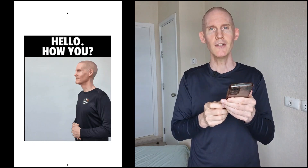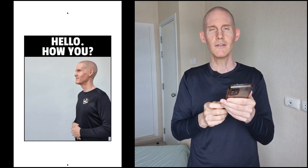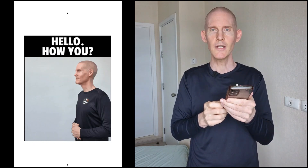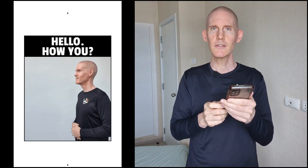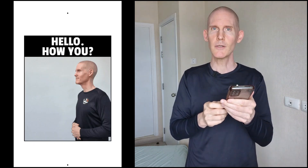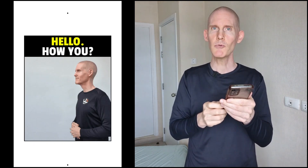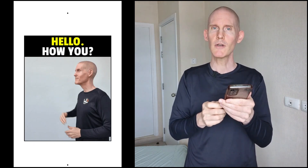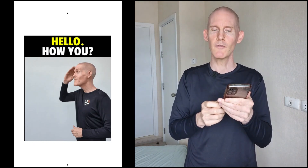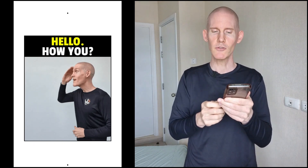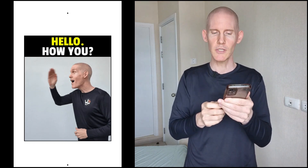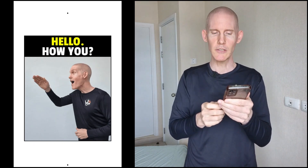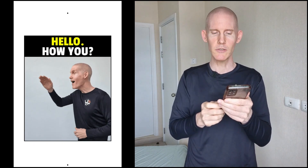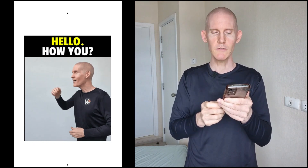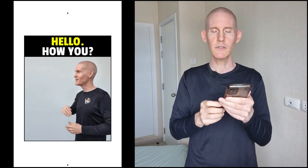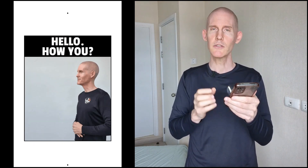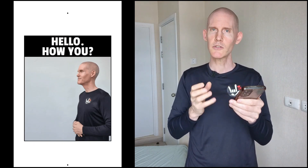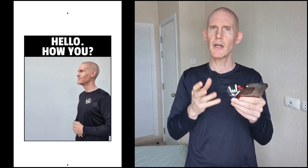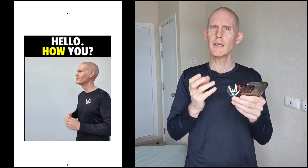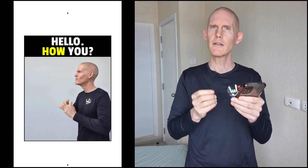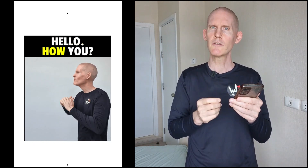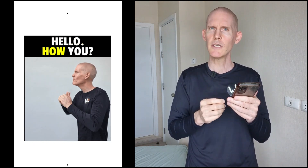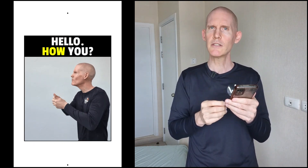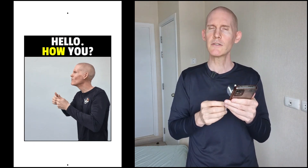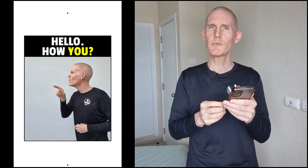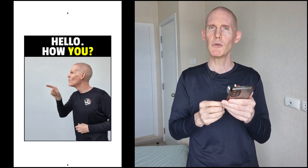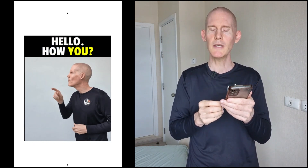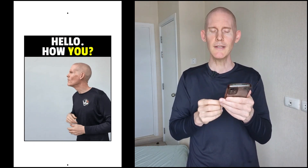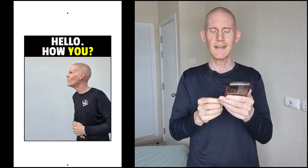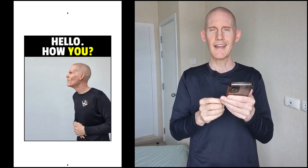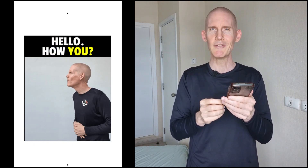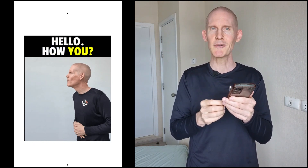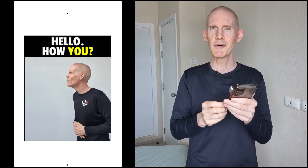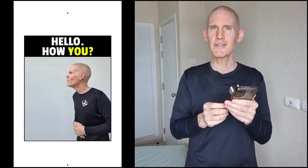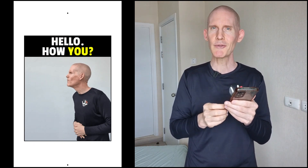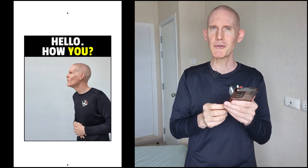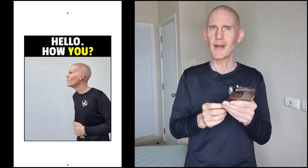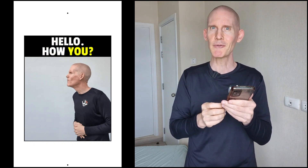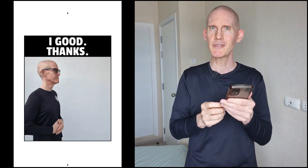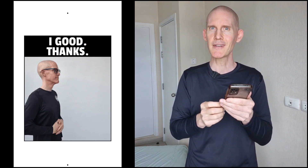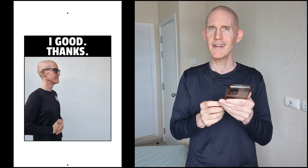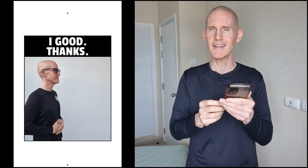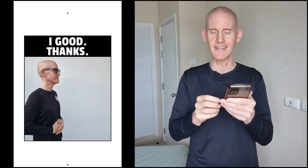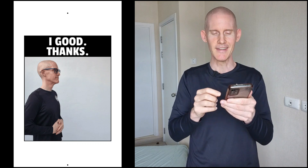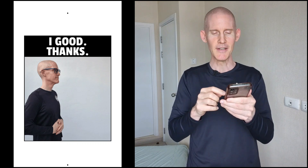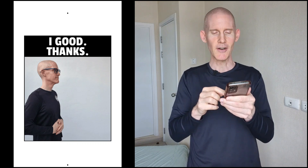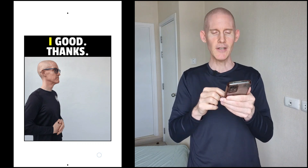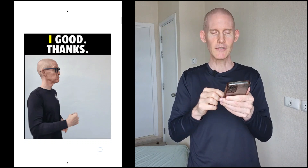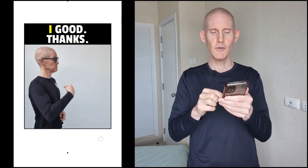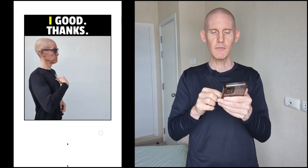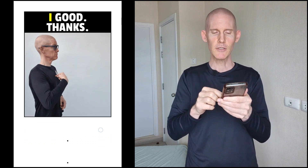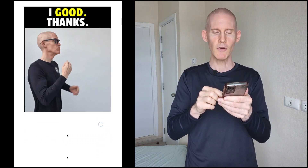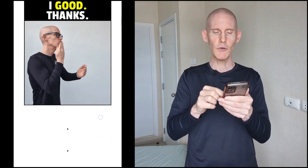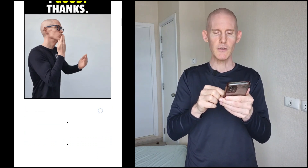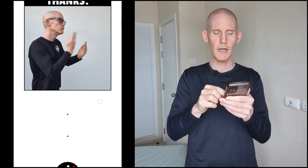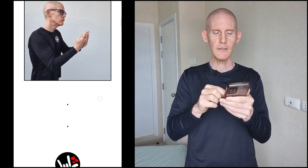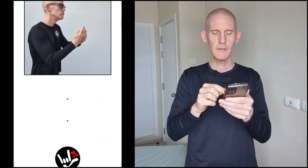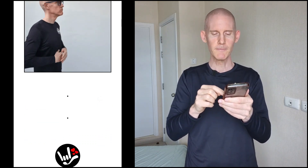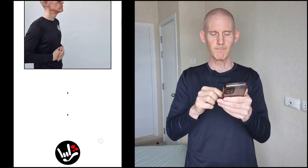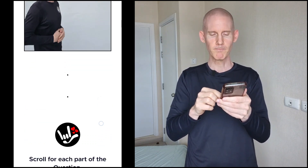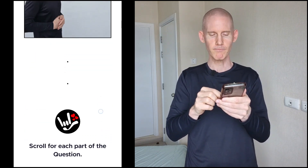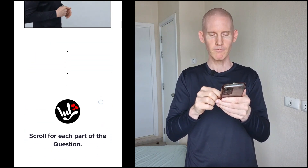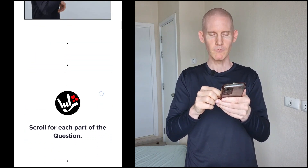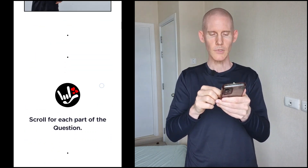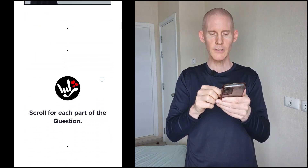All right, nice simple conversation. This is signed at a decent speed, and you're going to learn how to sign it. All right, so let's follow the